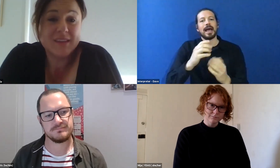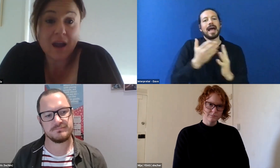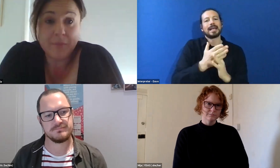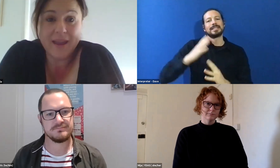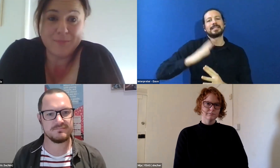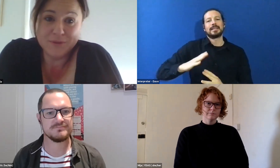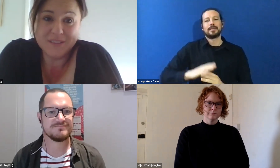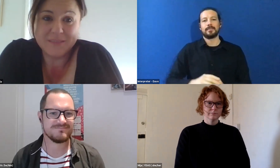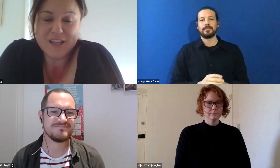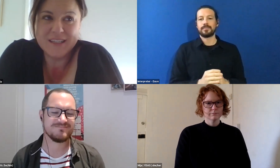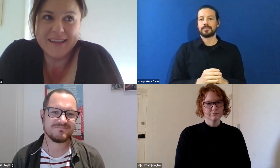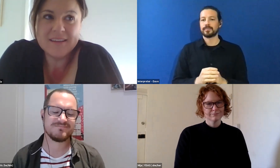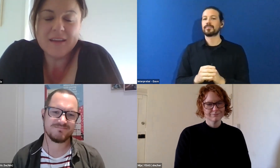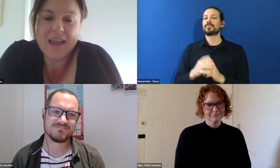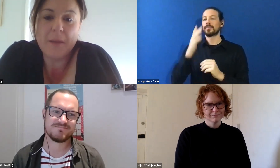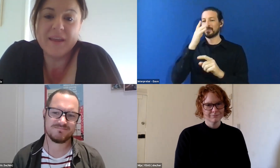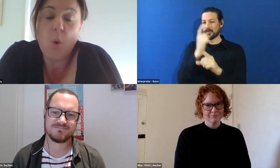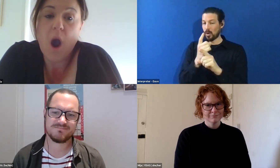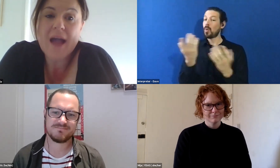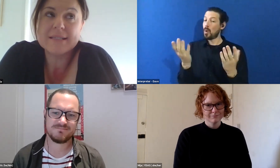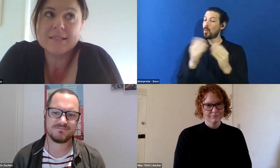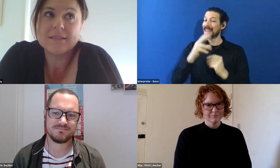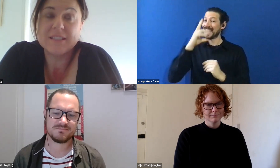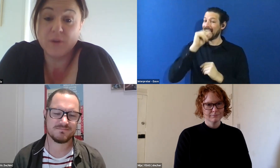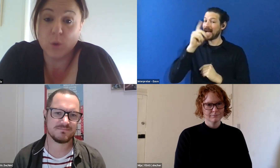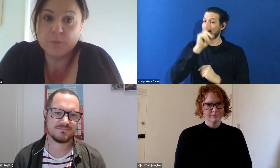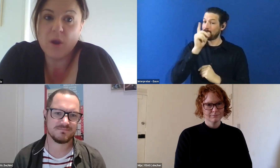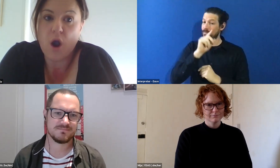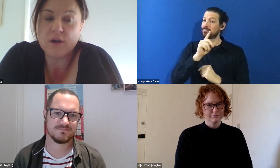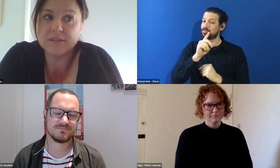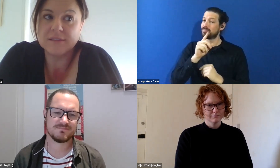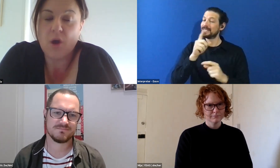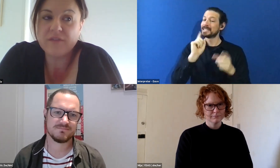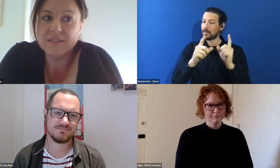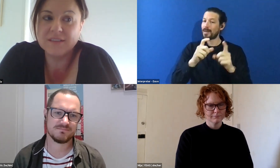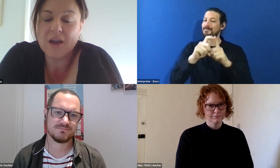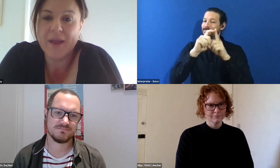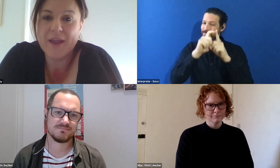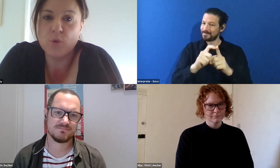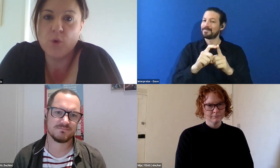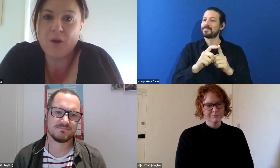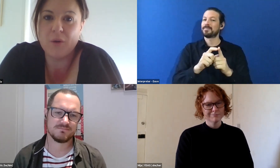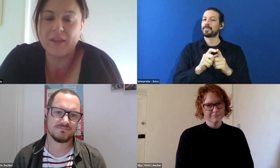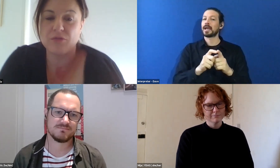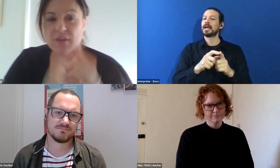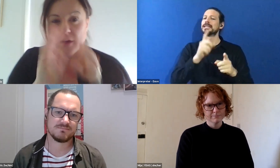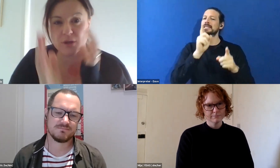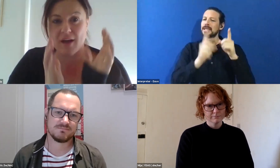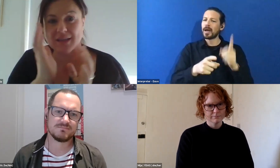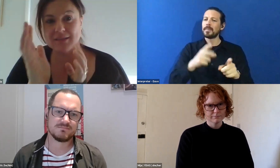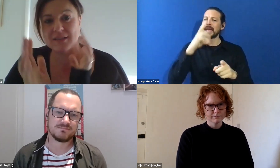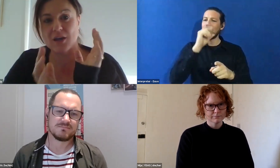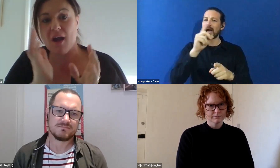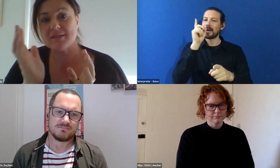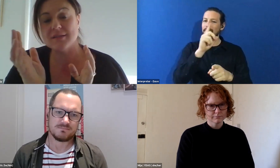With young people especially, it can be quite difficult because often young people are going through that sort